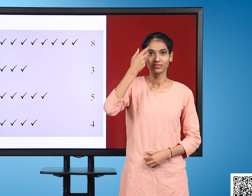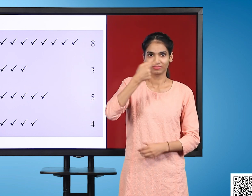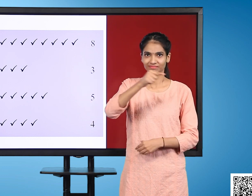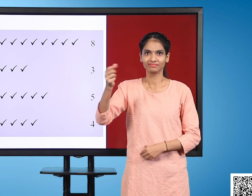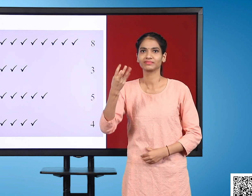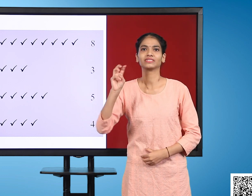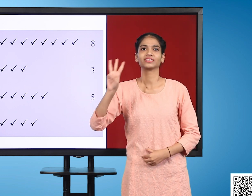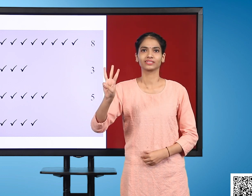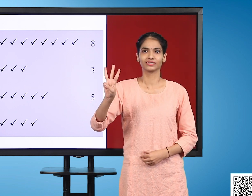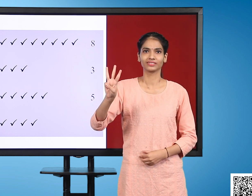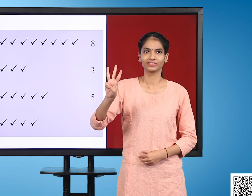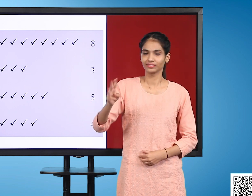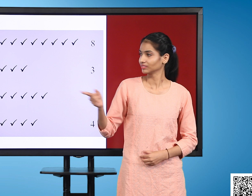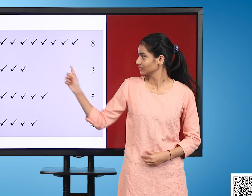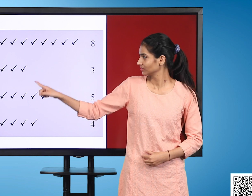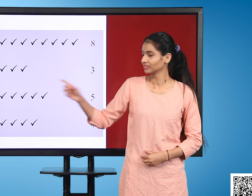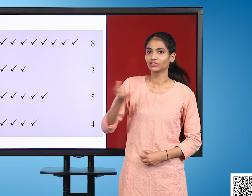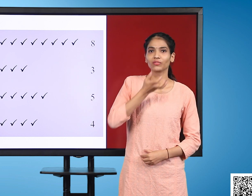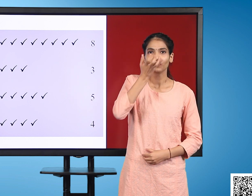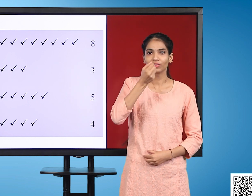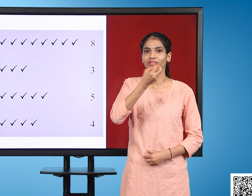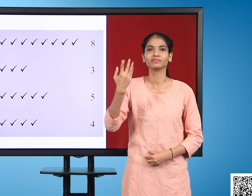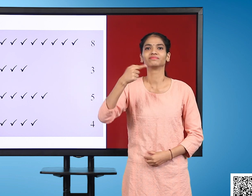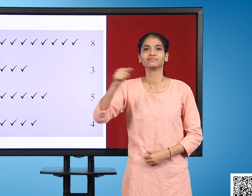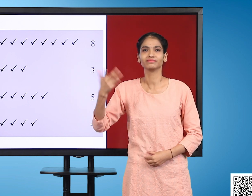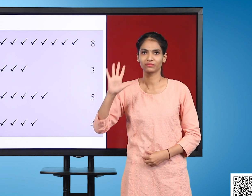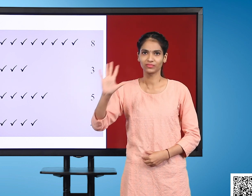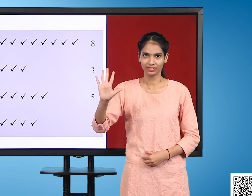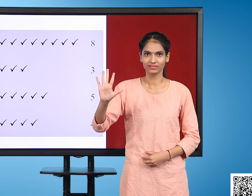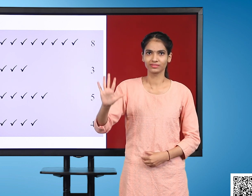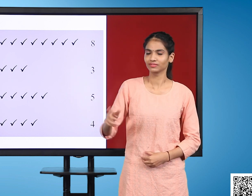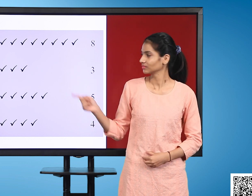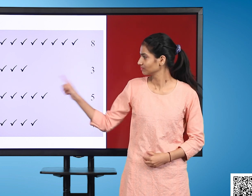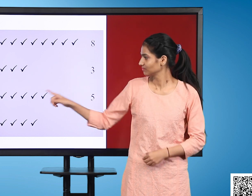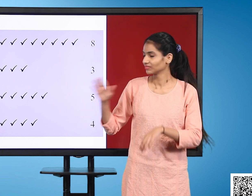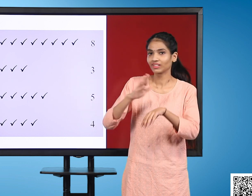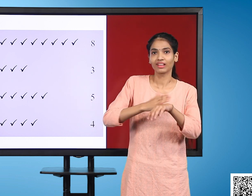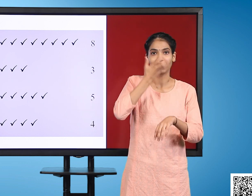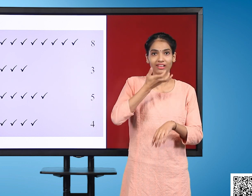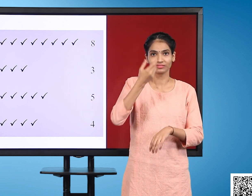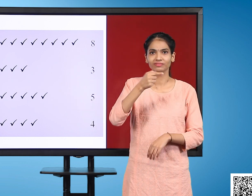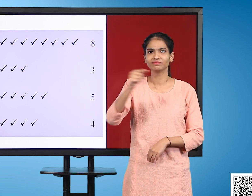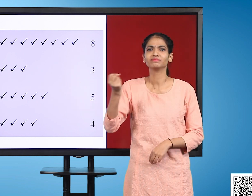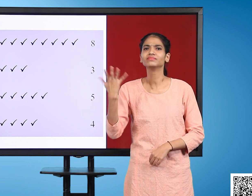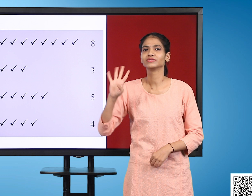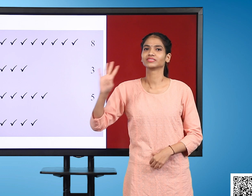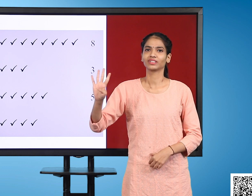Orange takes 3. Apple takes 5. Guava takes 4.